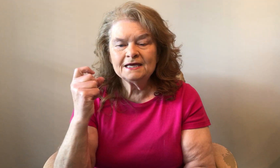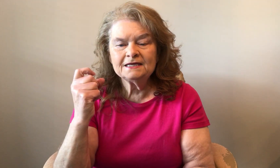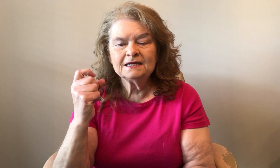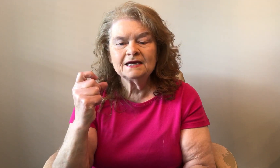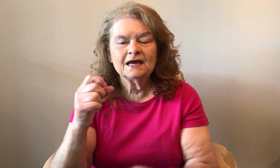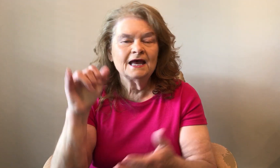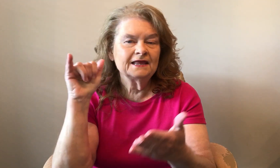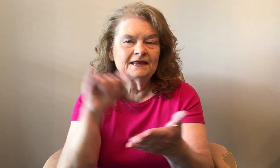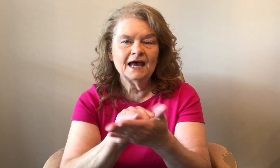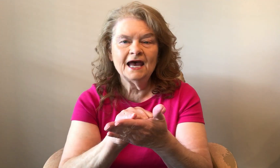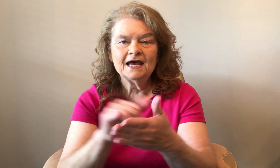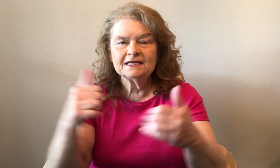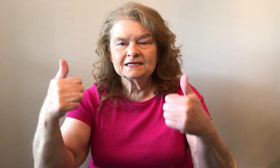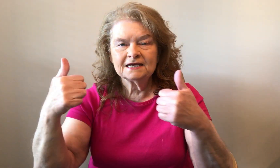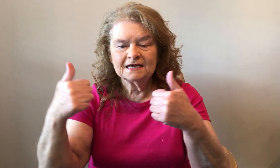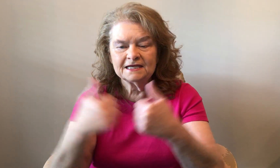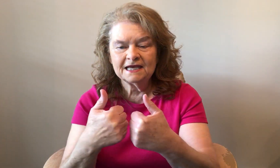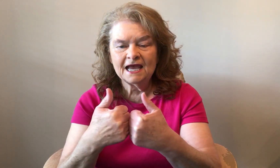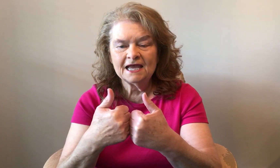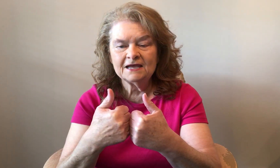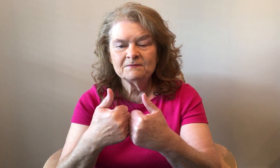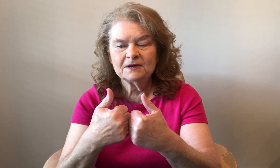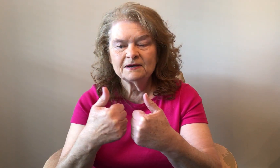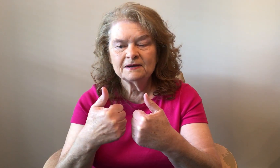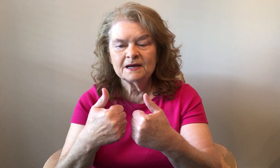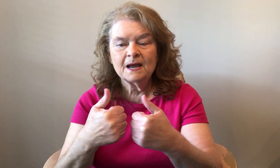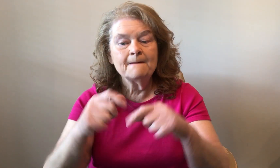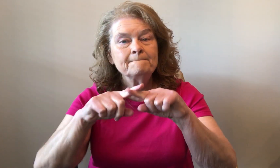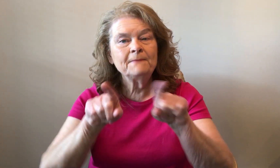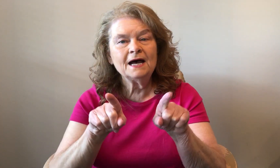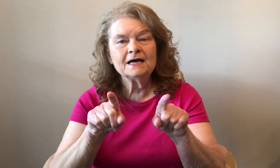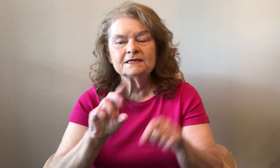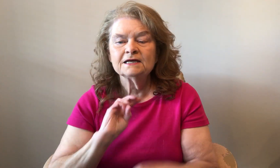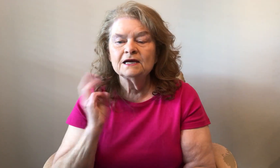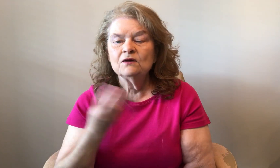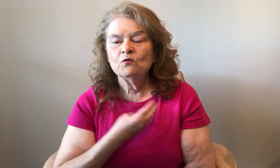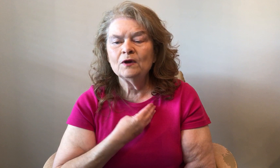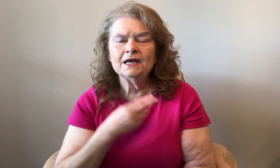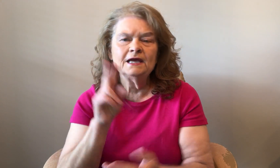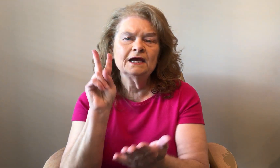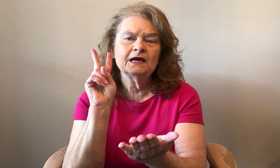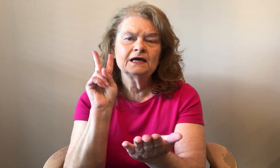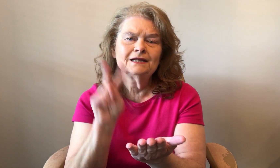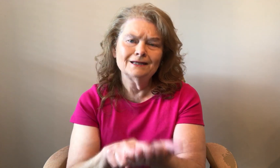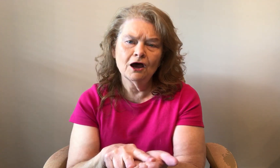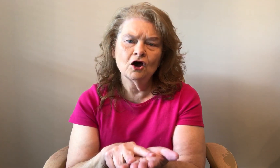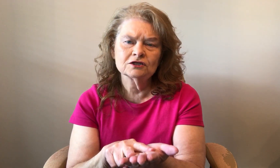win that game, but we lost.